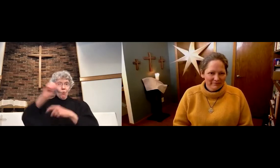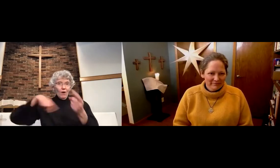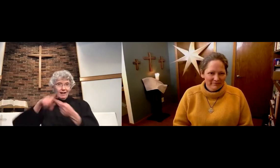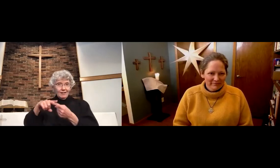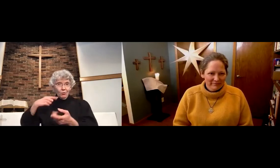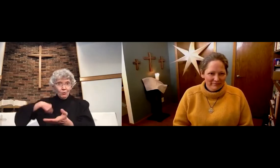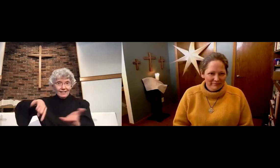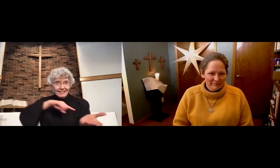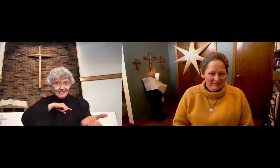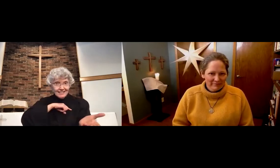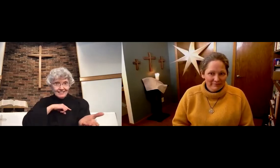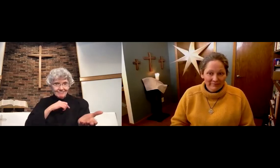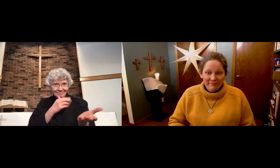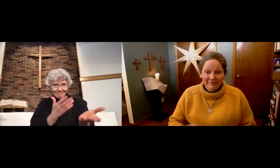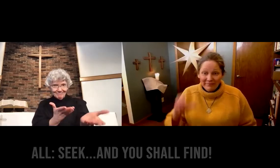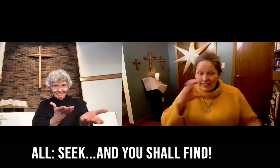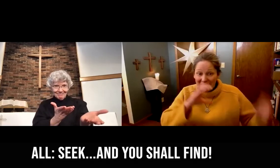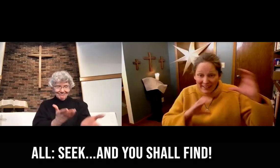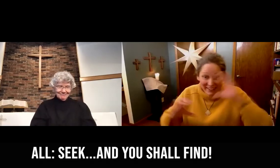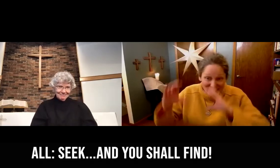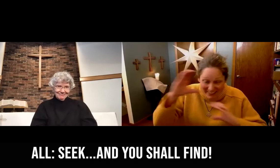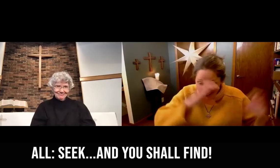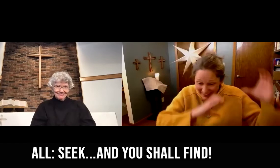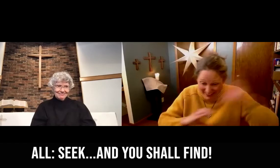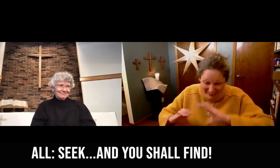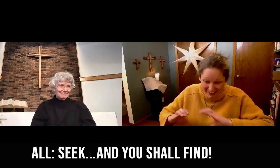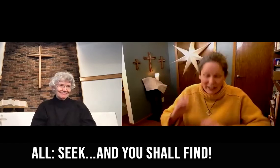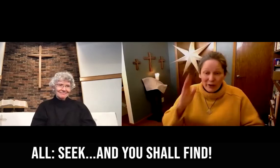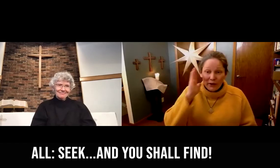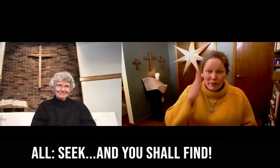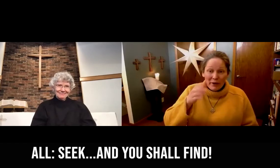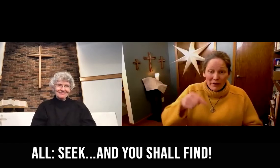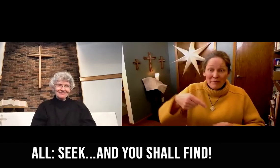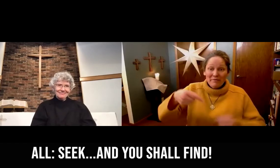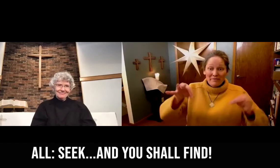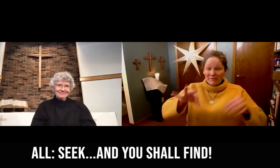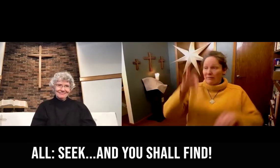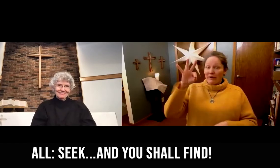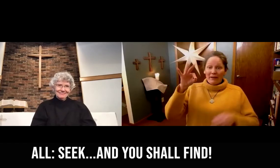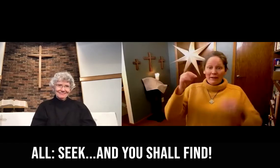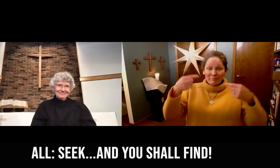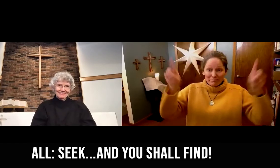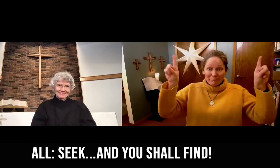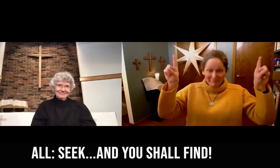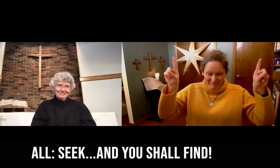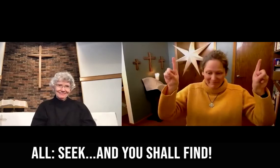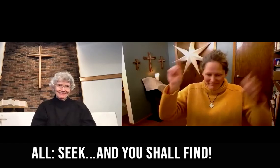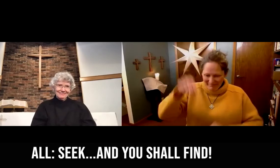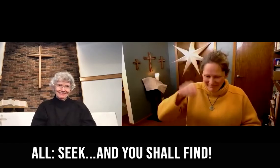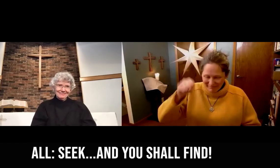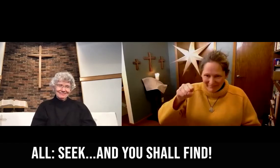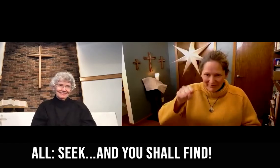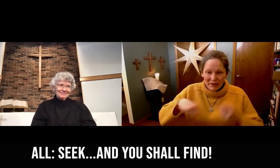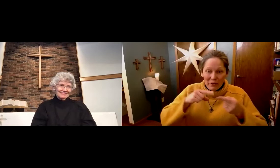Deacon Dorothy, Jesus promises that when we seek, you